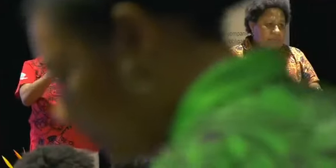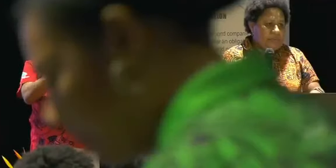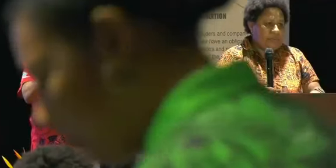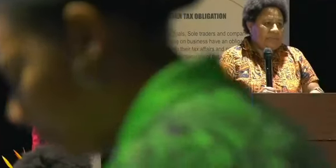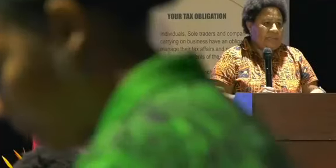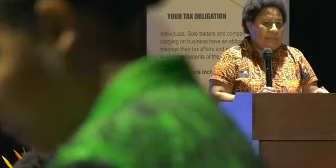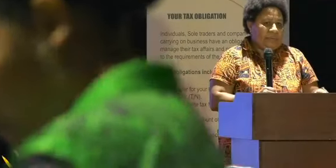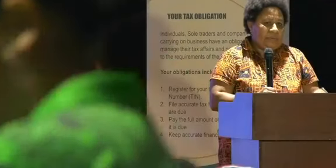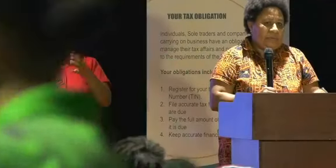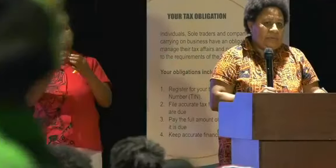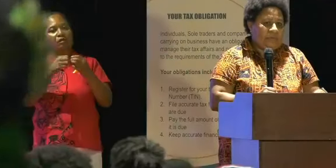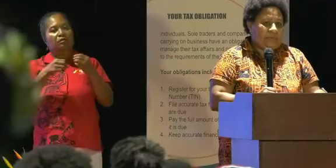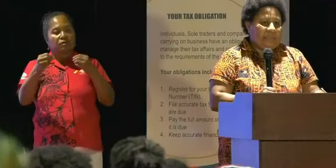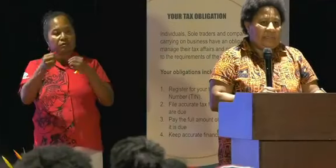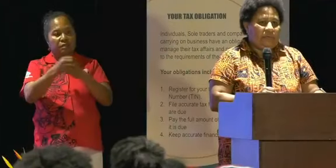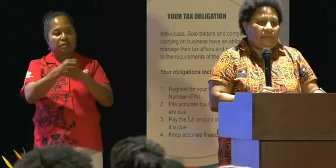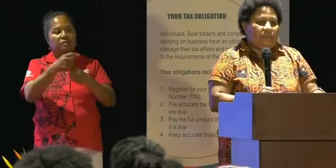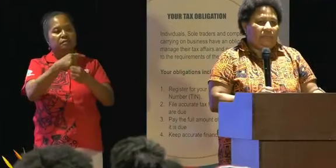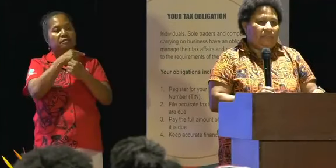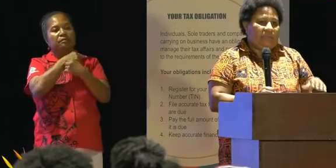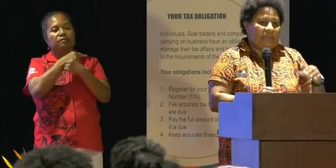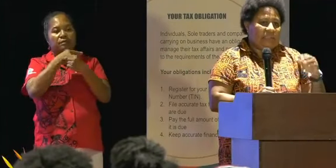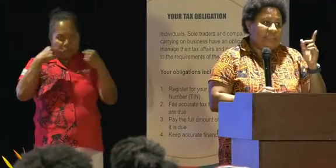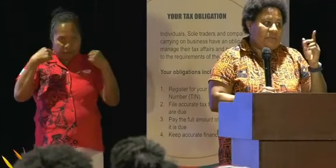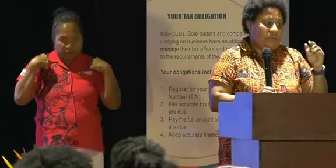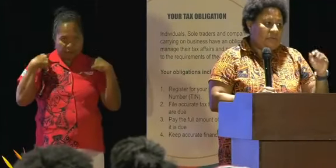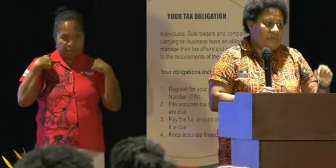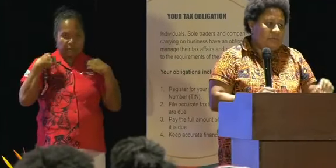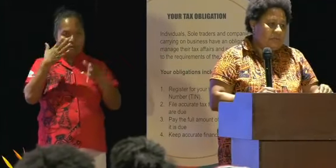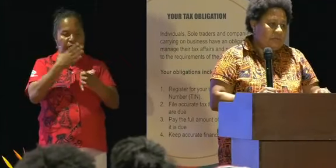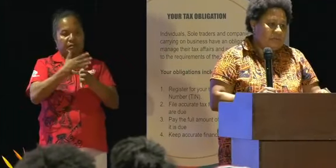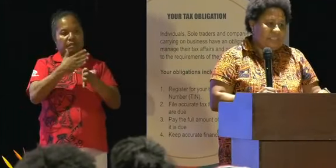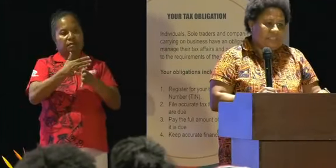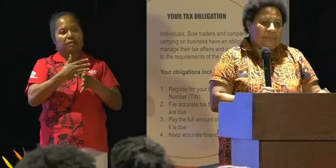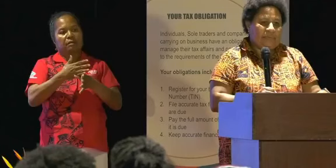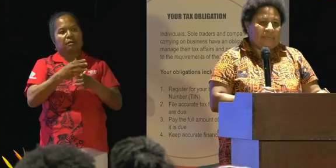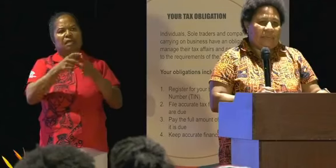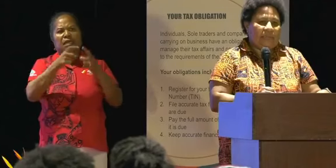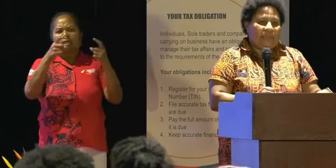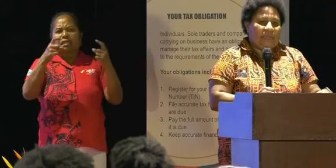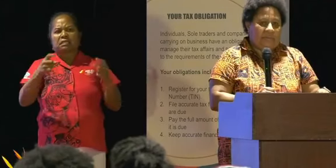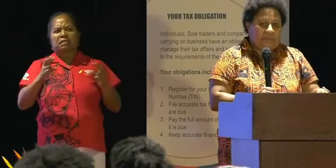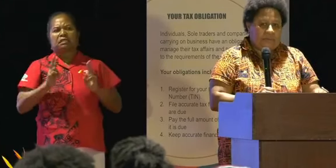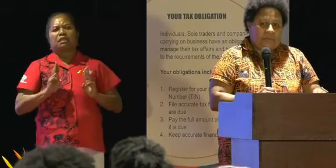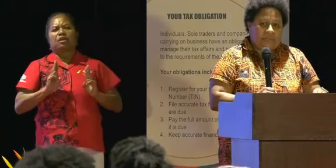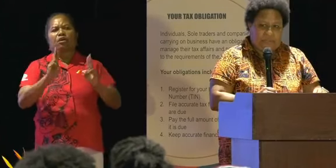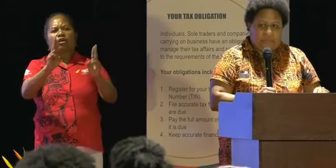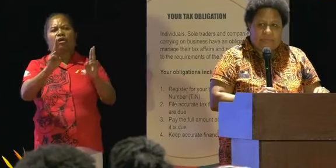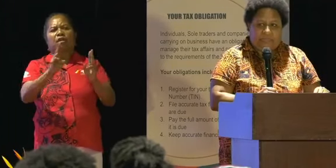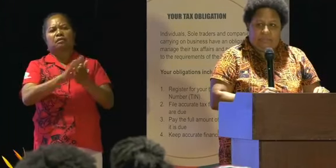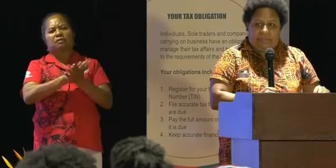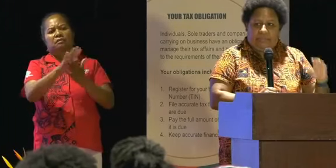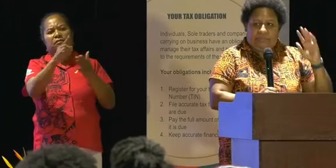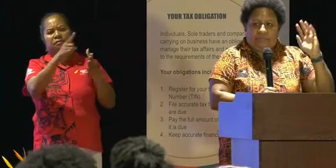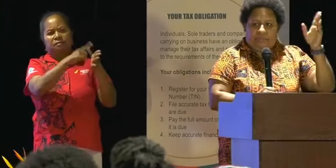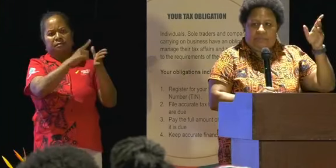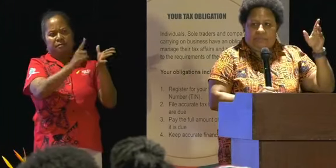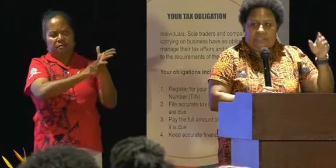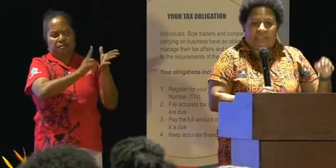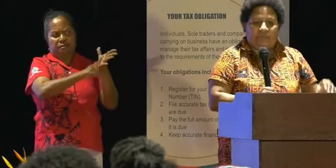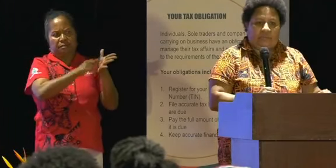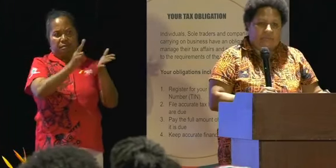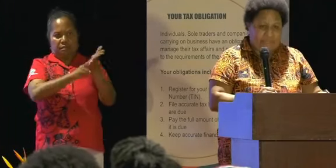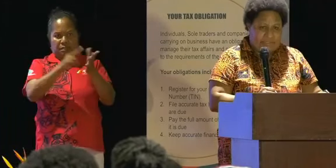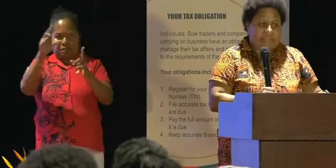Nupla office lo Mipla and Mipla operate out of City Hall. Lo save him micro and small medium taxpayers